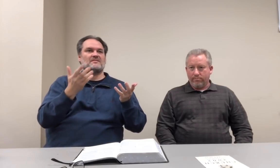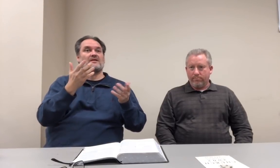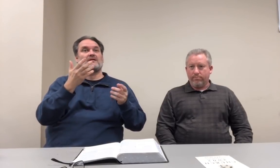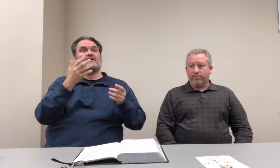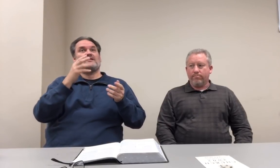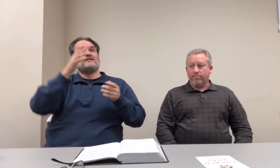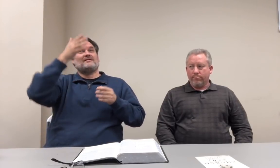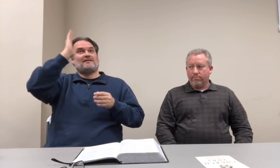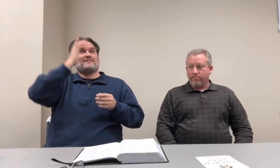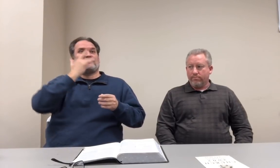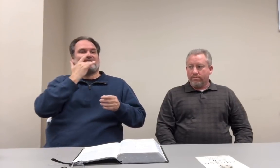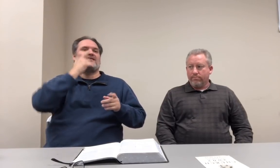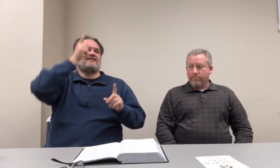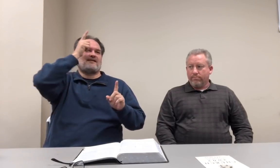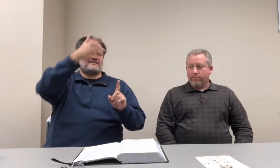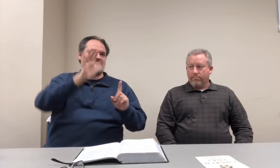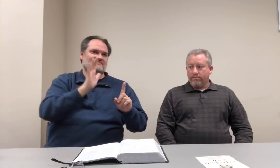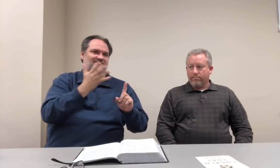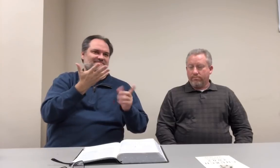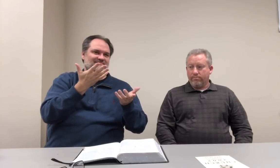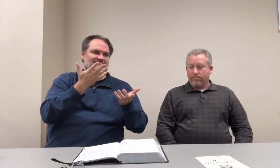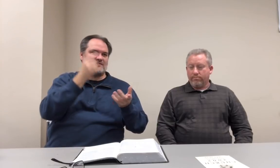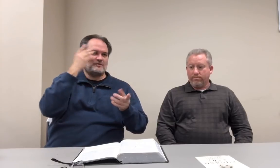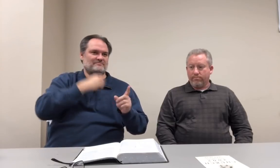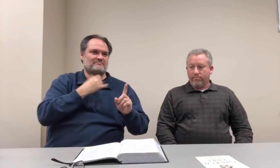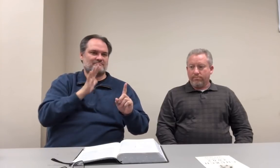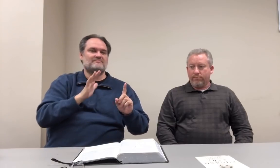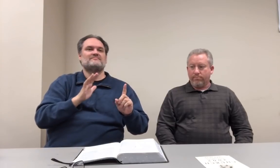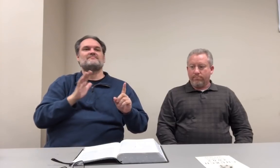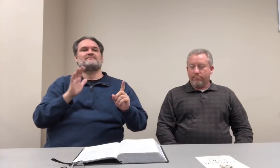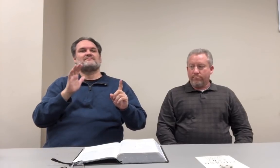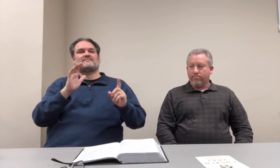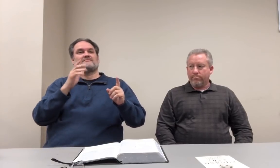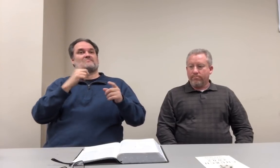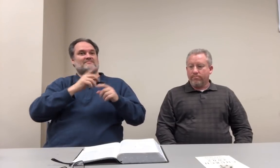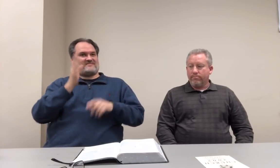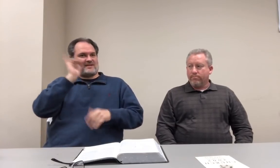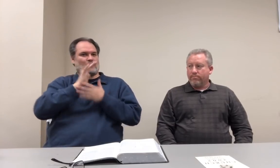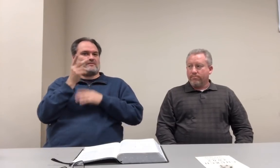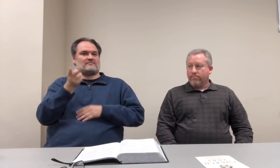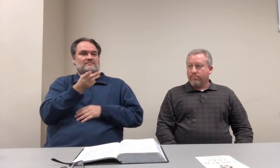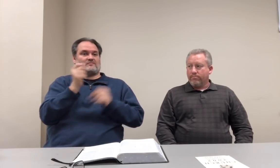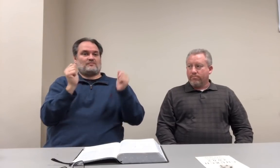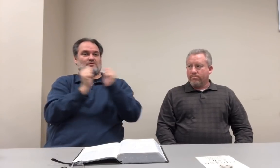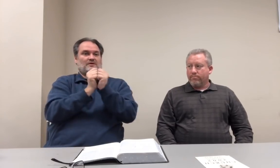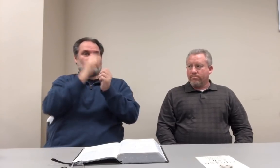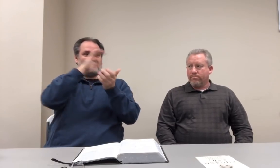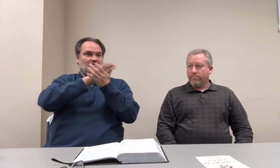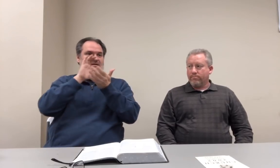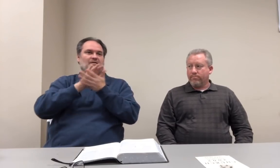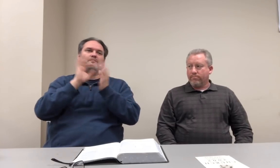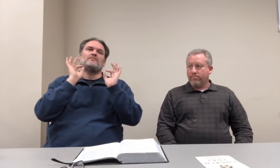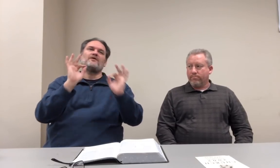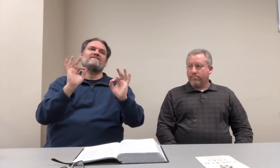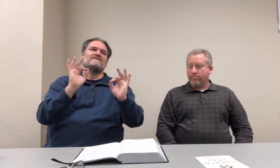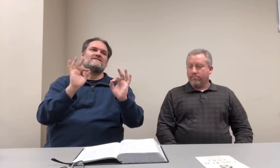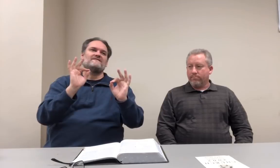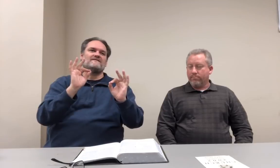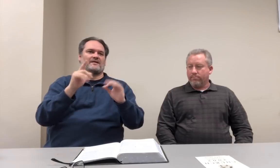that. But they wouldn't give it to me anyway, kind of scouting. But before that,